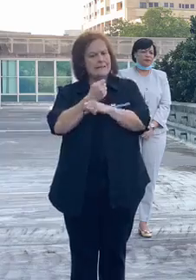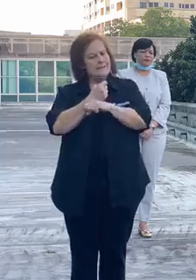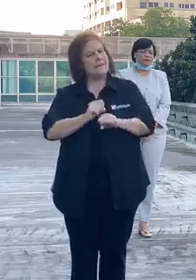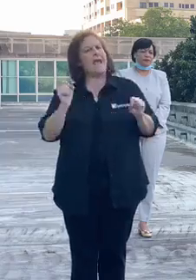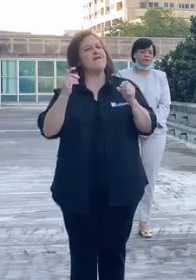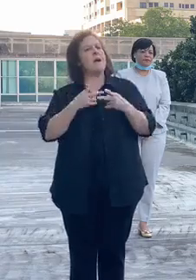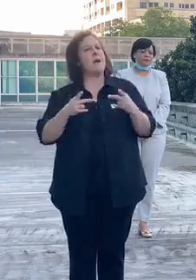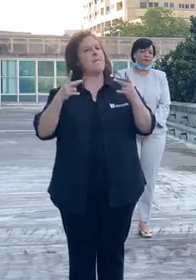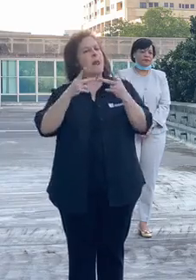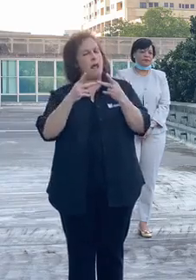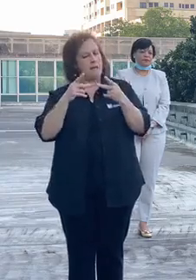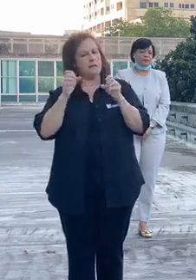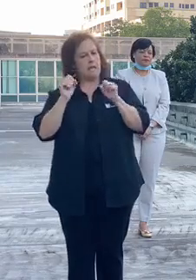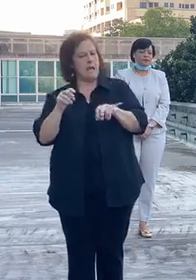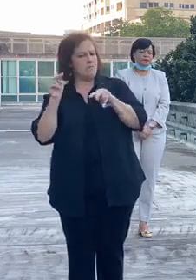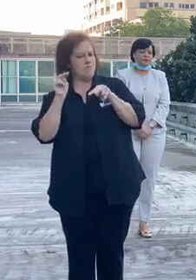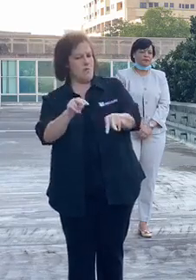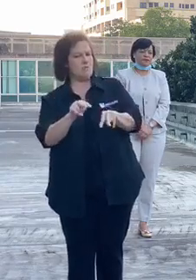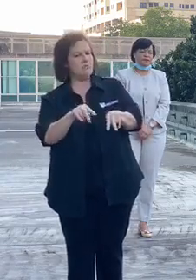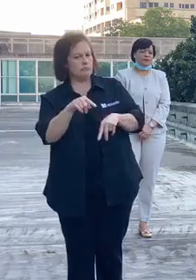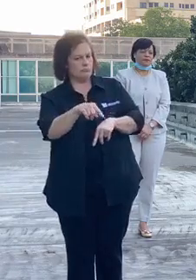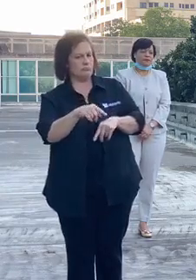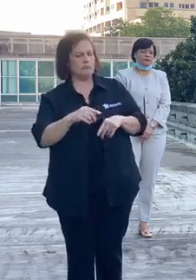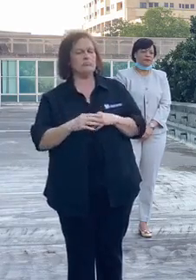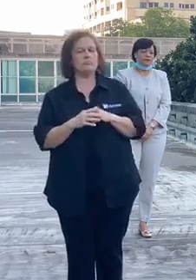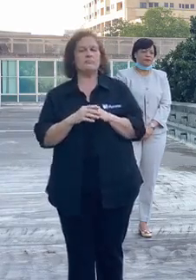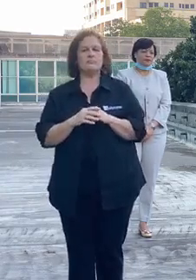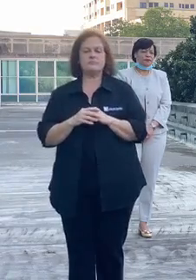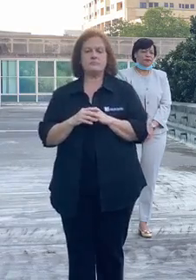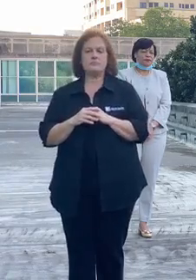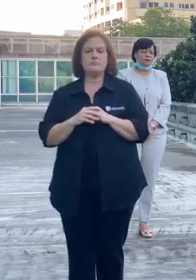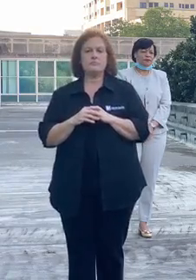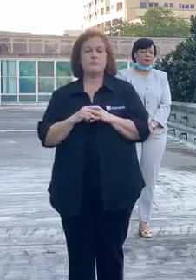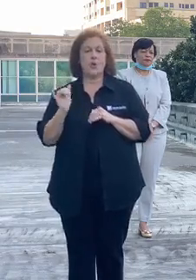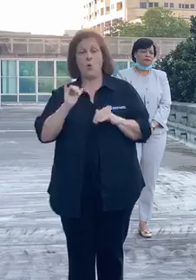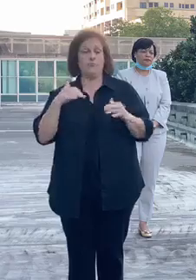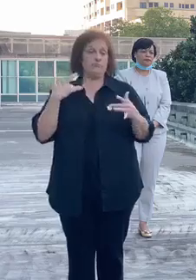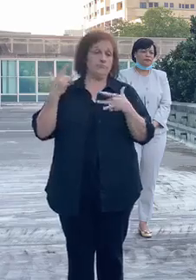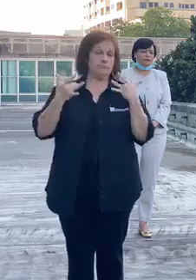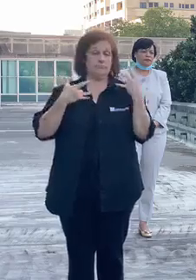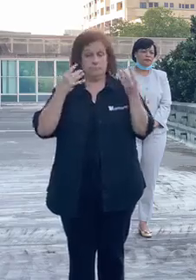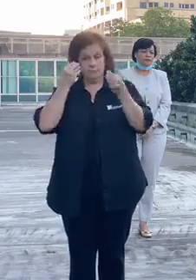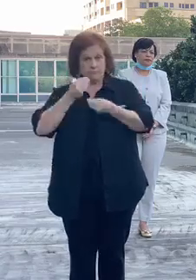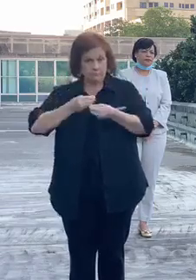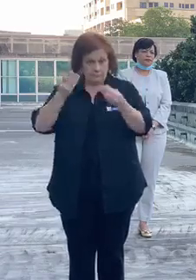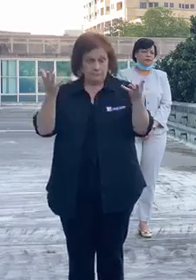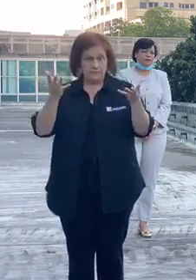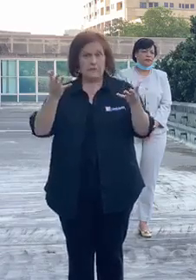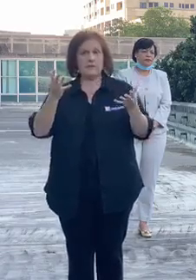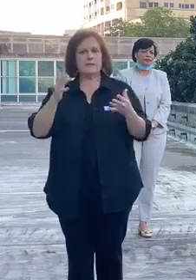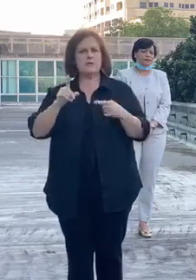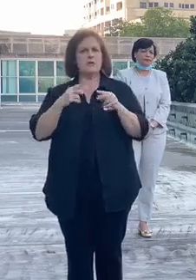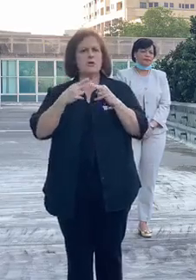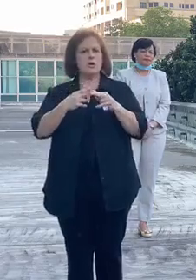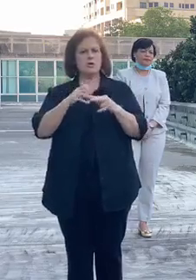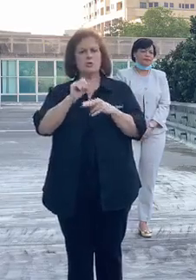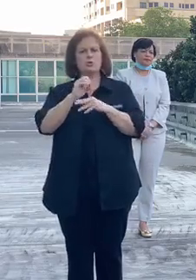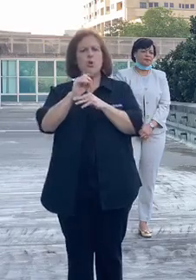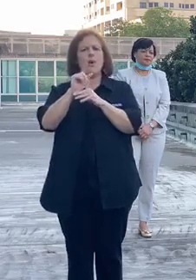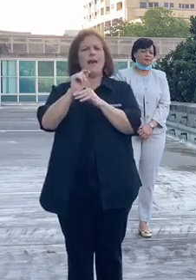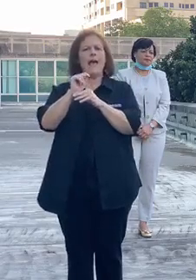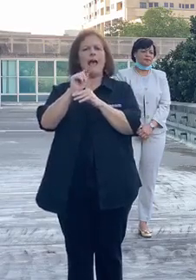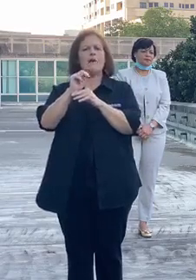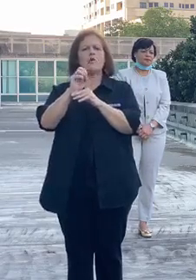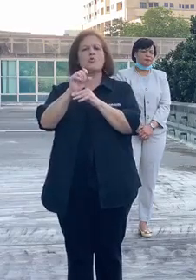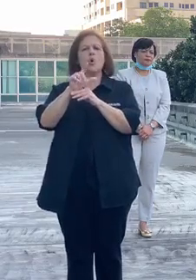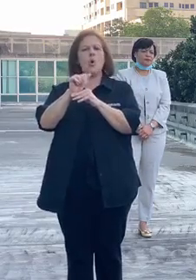place to be monitored and to recuperate. I'm also excited to announce a new initiative today called SODAT NOLA,